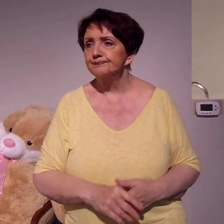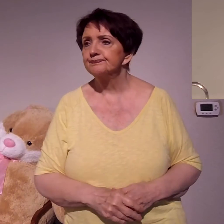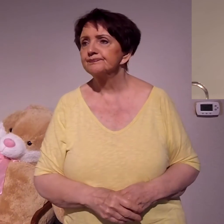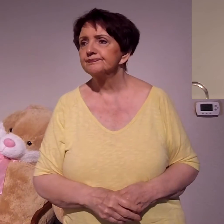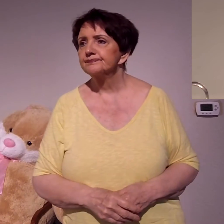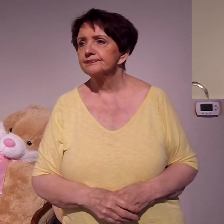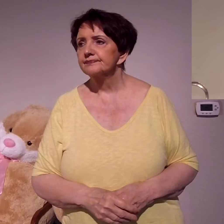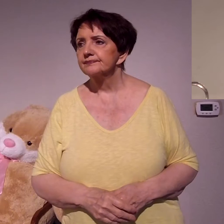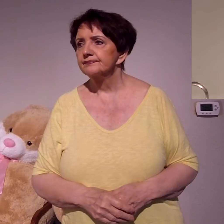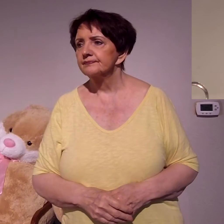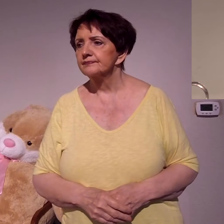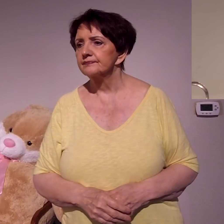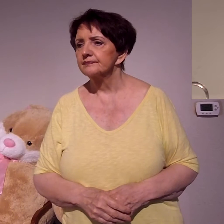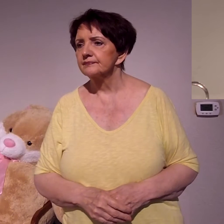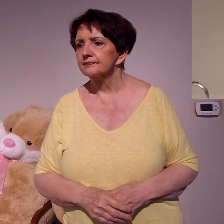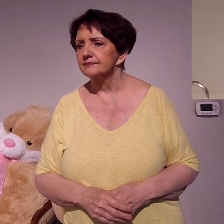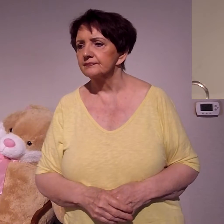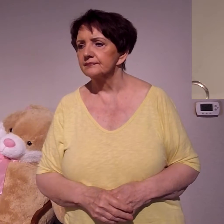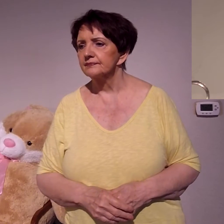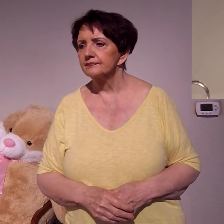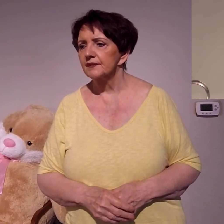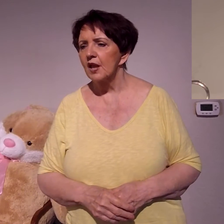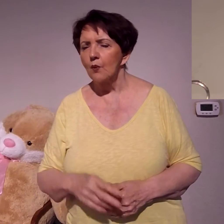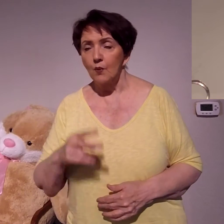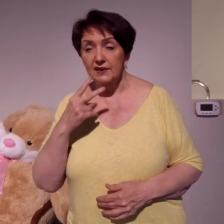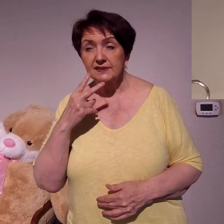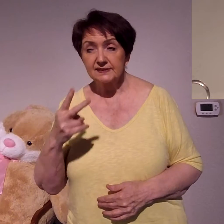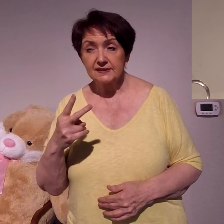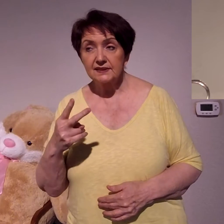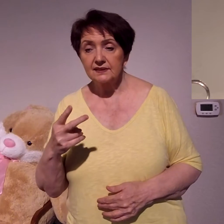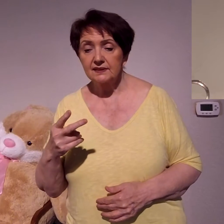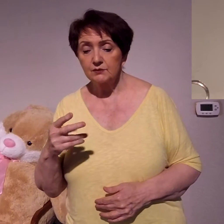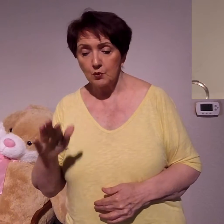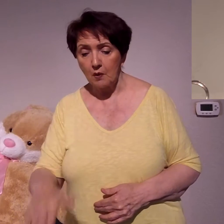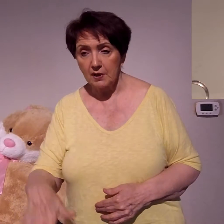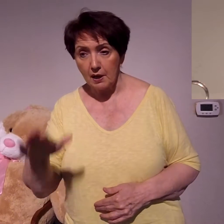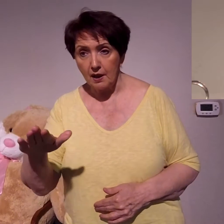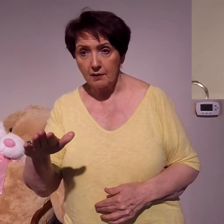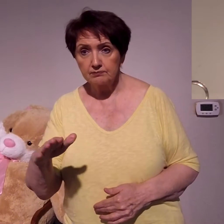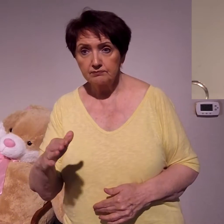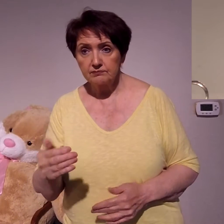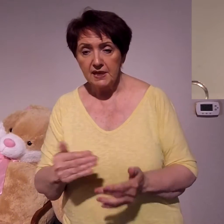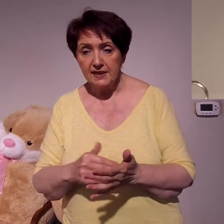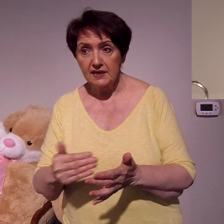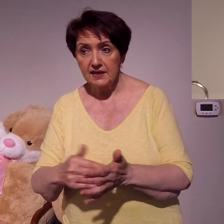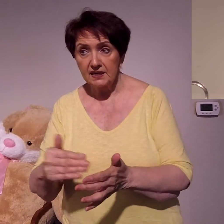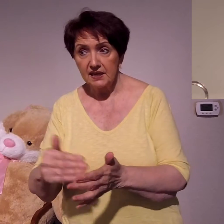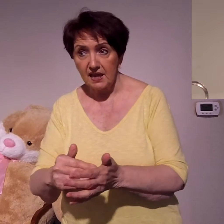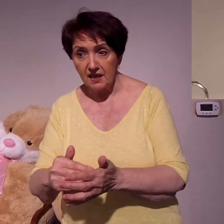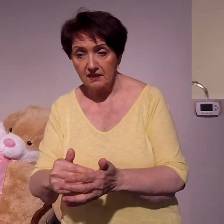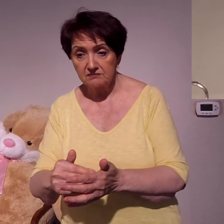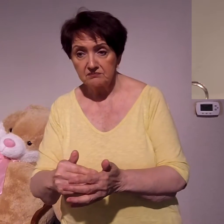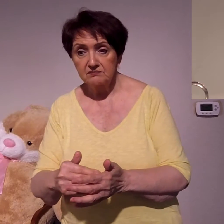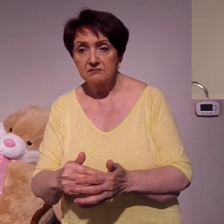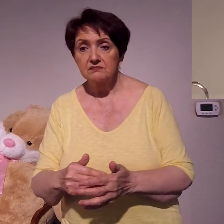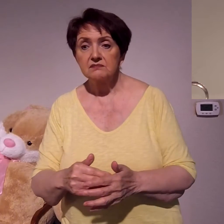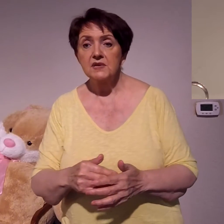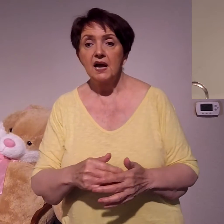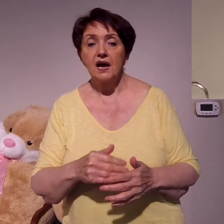I developed a pattern based upon what I was seeing all the time, that no matter how much knowledge or